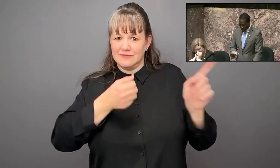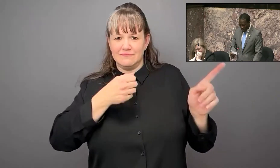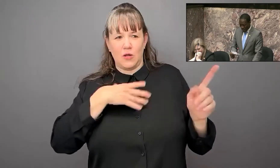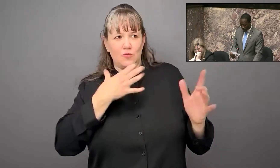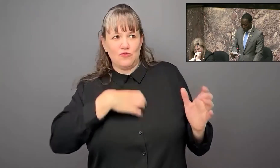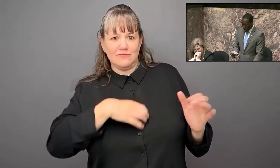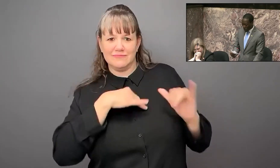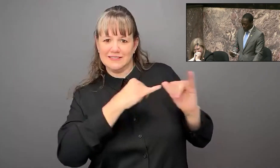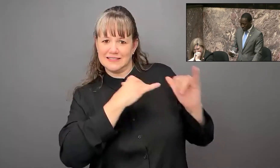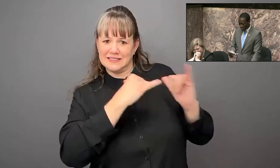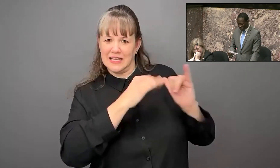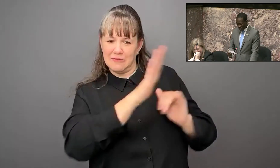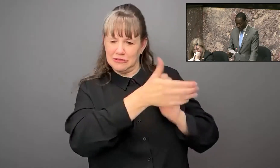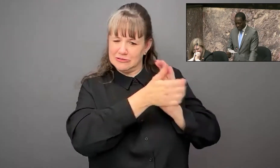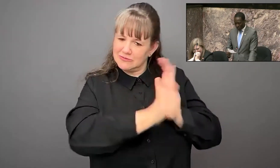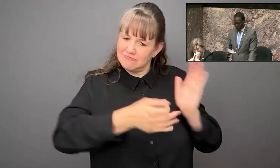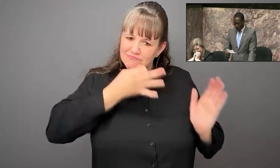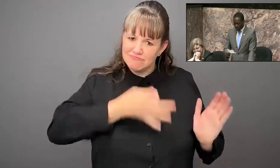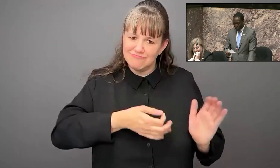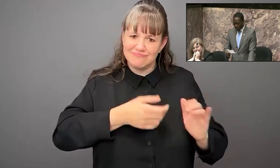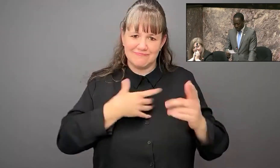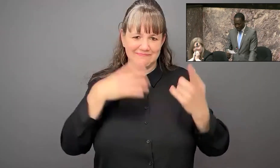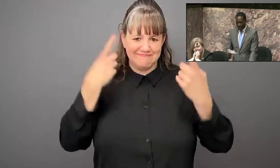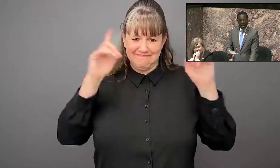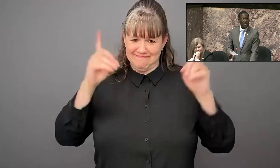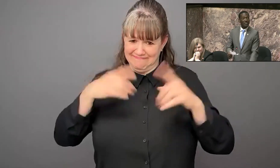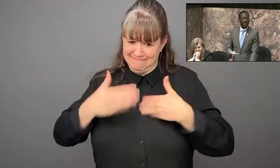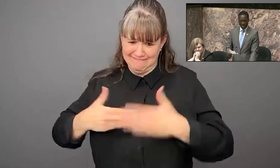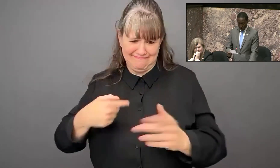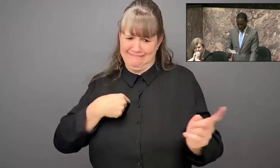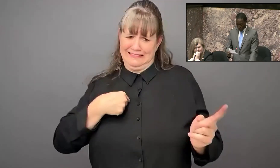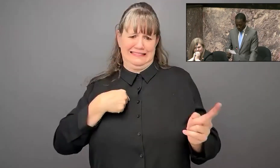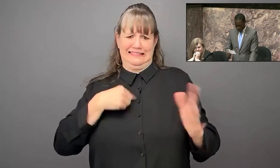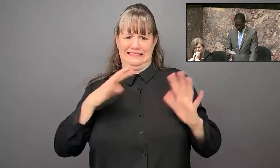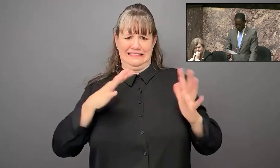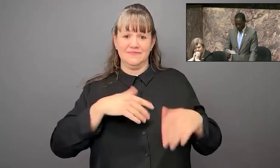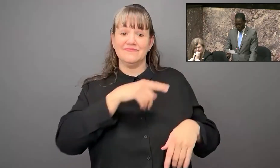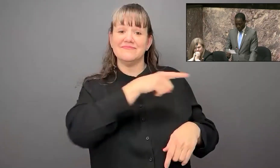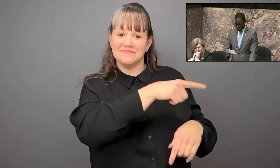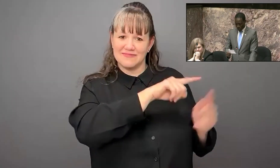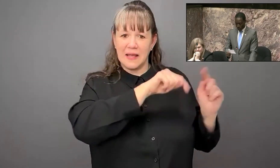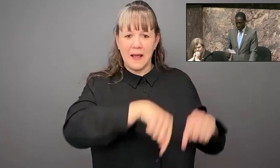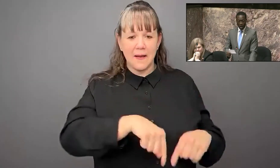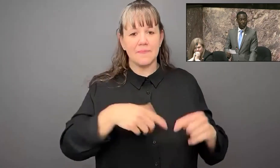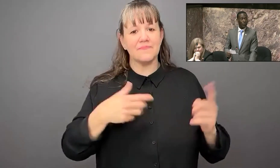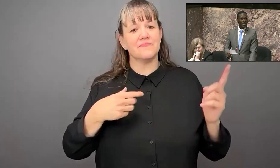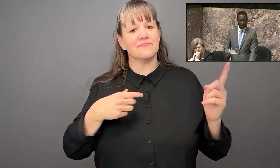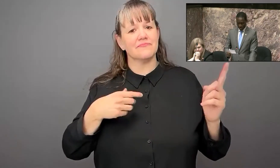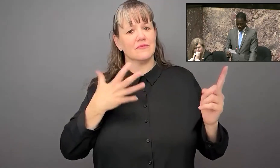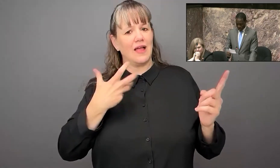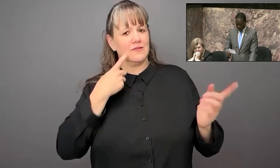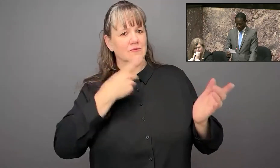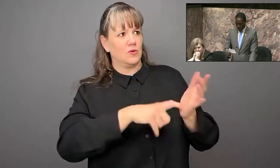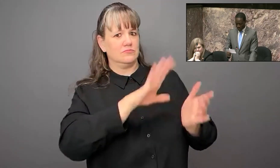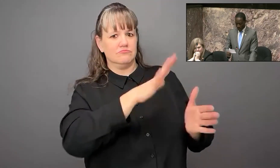results. Her presence today is a reminder of the many unsung heroes who serve not for recognition, but out of